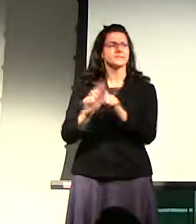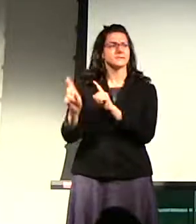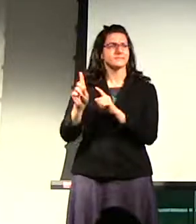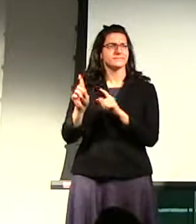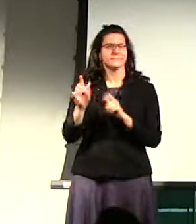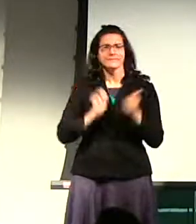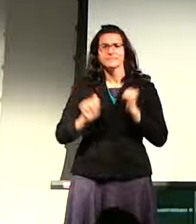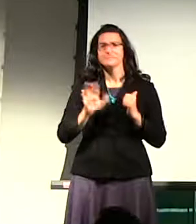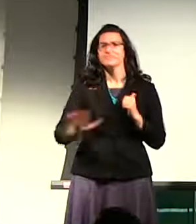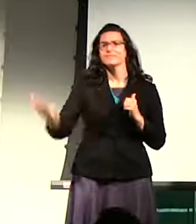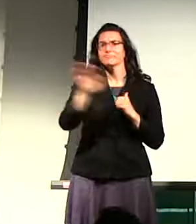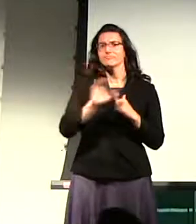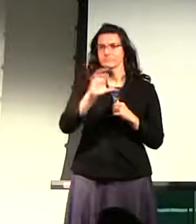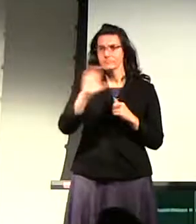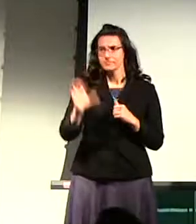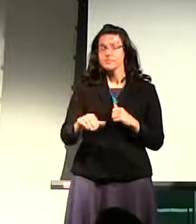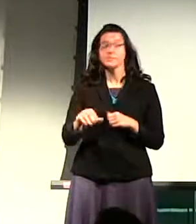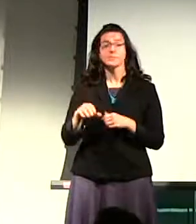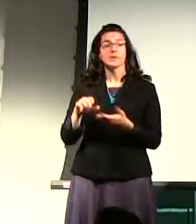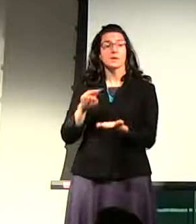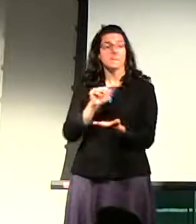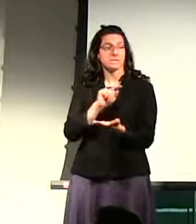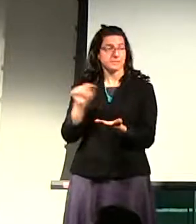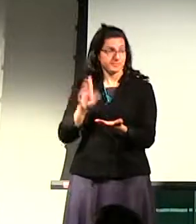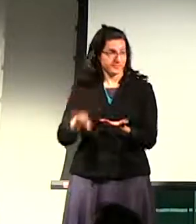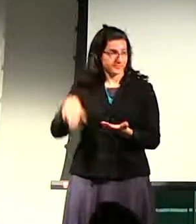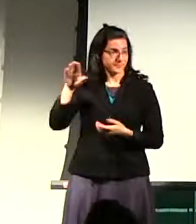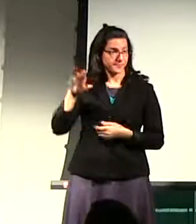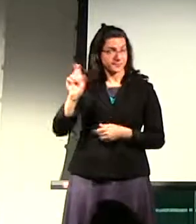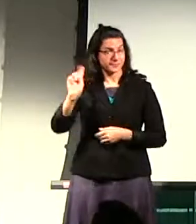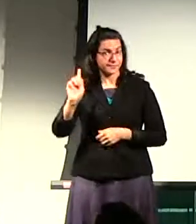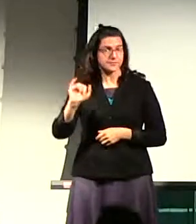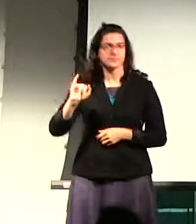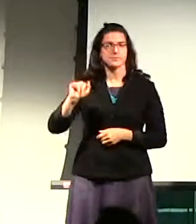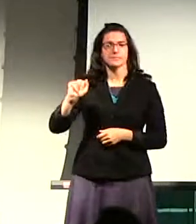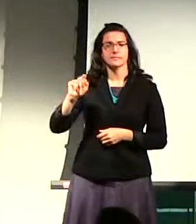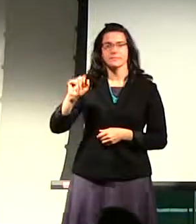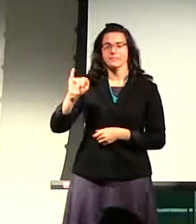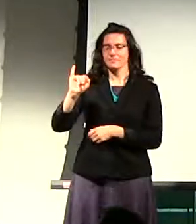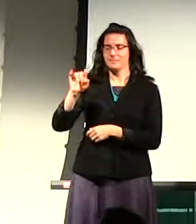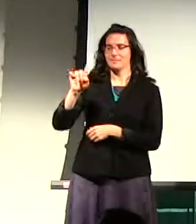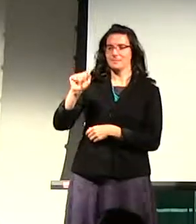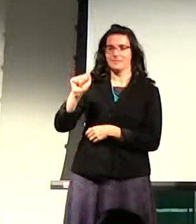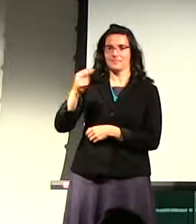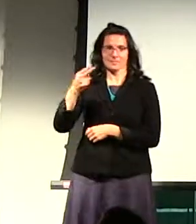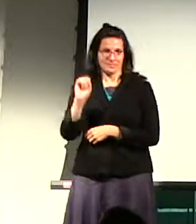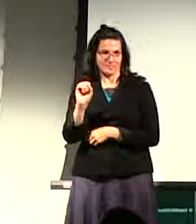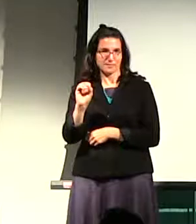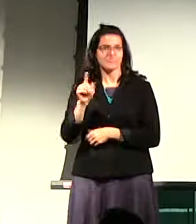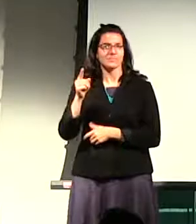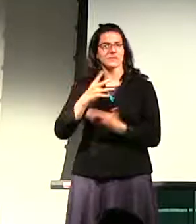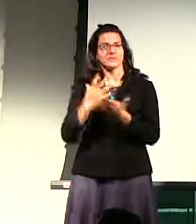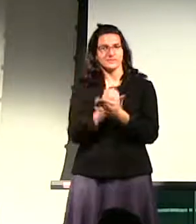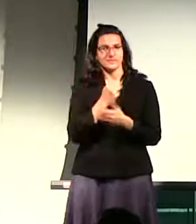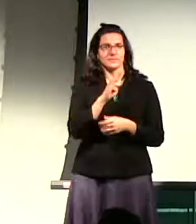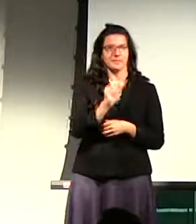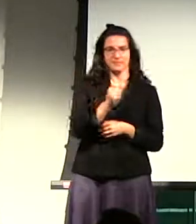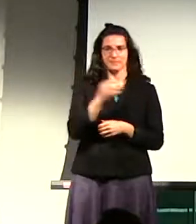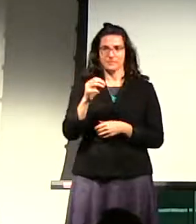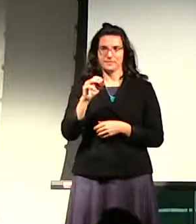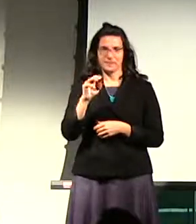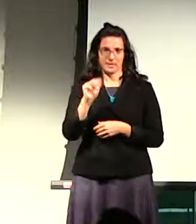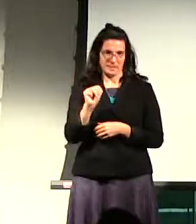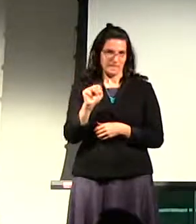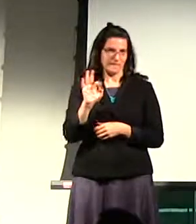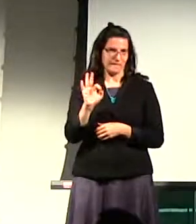Matt Bedette grew up in Idaho and earned his BFA and MFA at Boise State, where he stayed on to teach in the printmaking